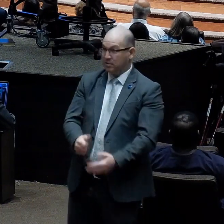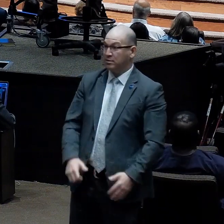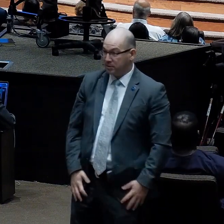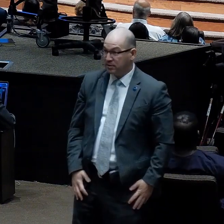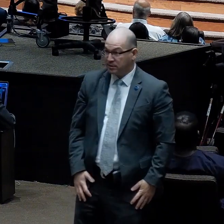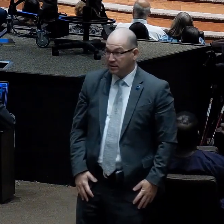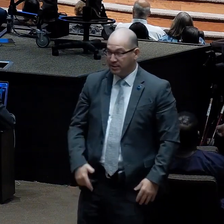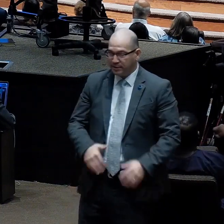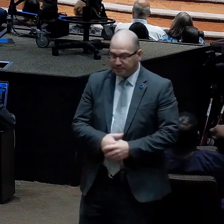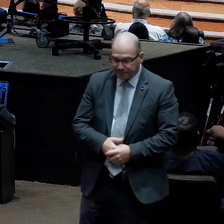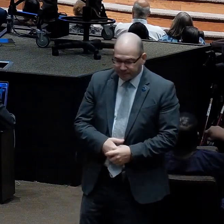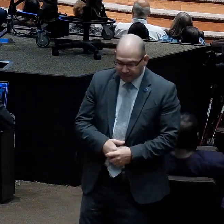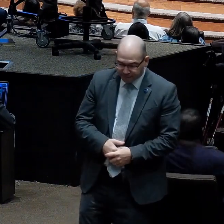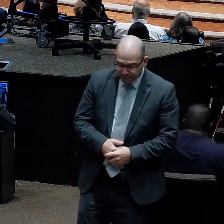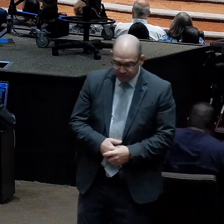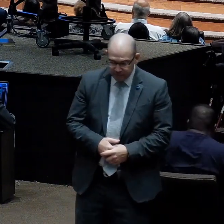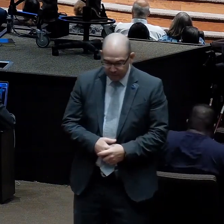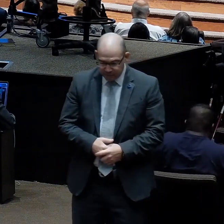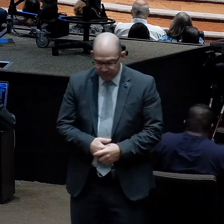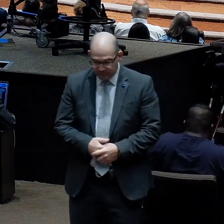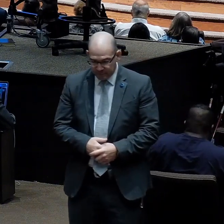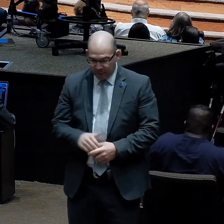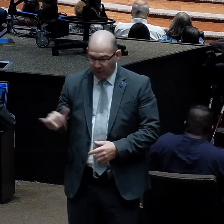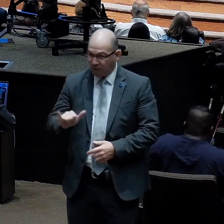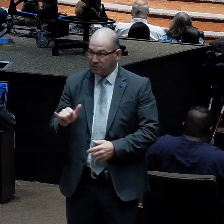But I want you to see here the mercy of the gospel.